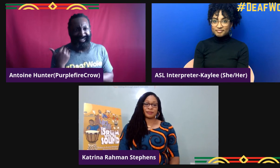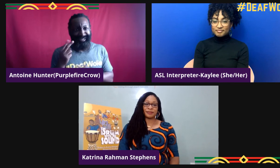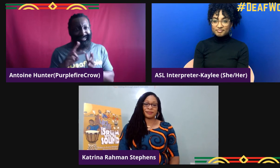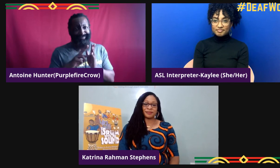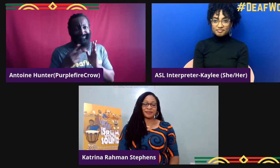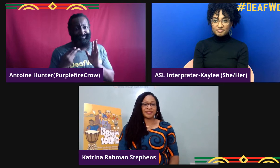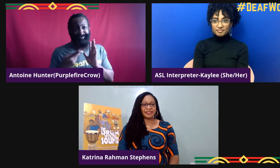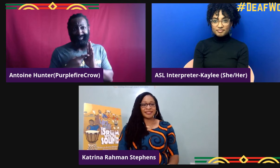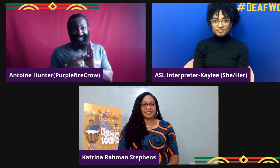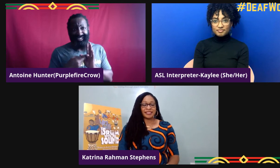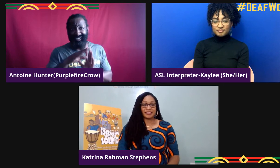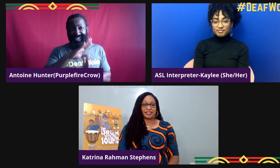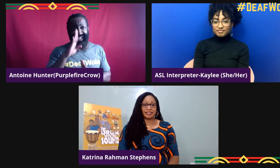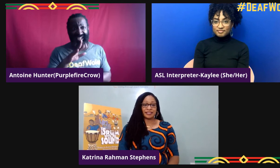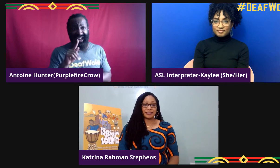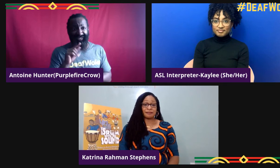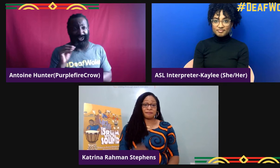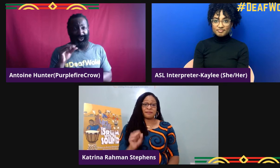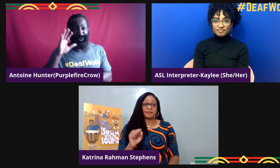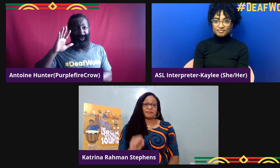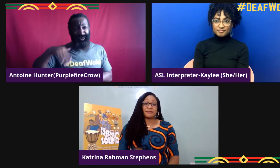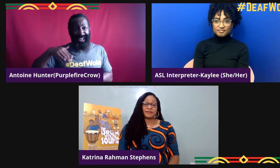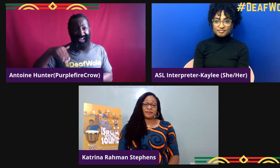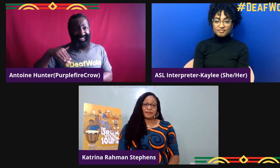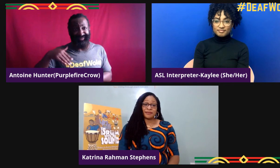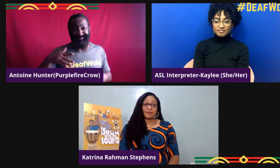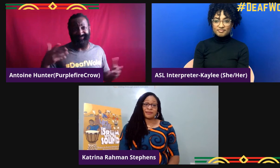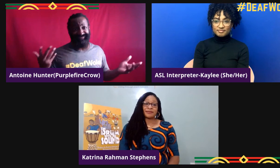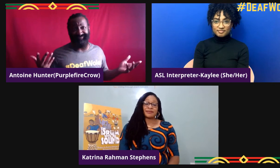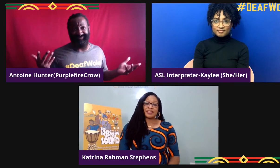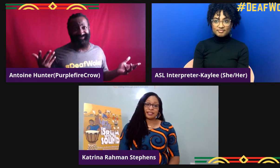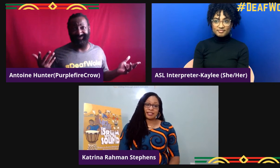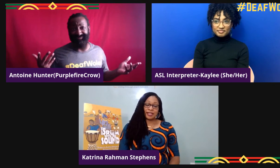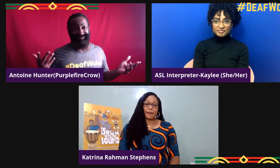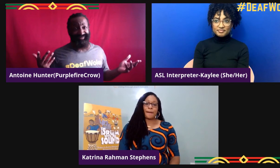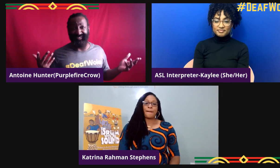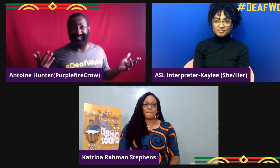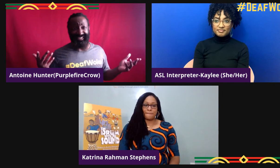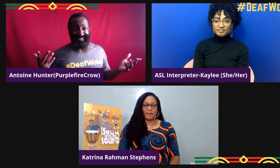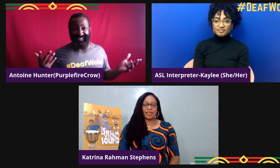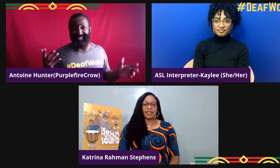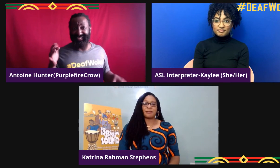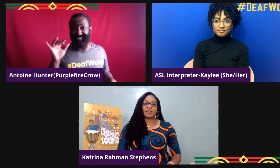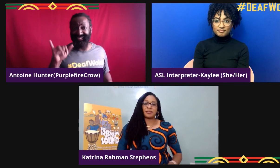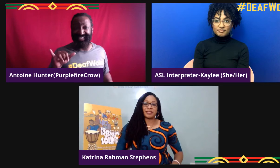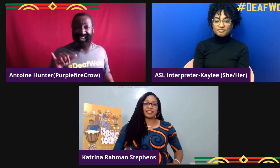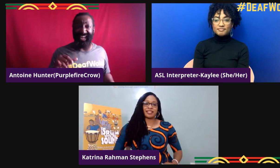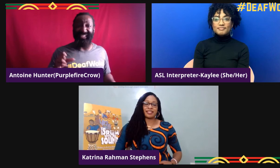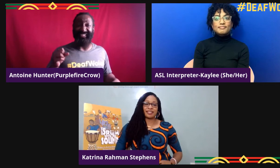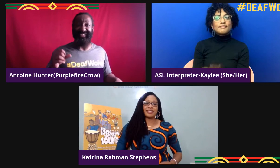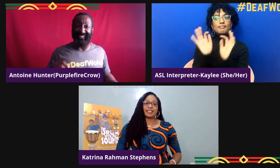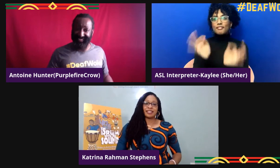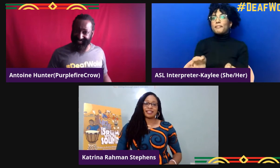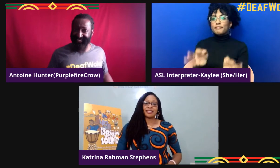And you started it just a few years ago. So it's never too late.